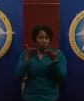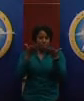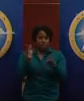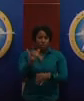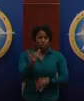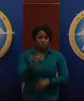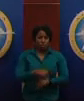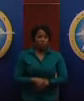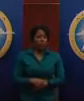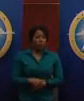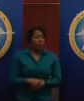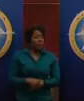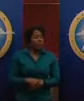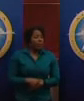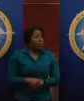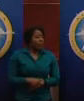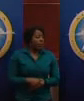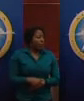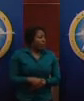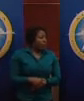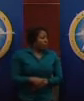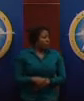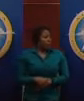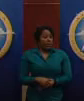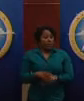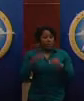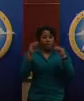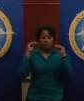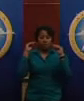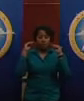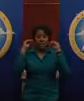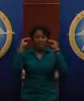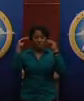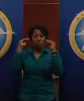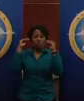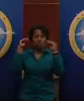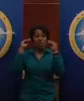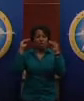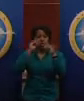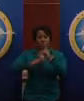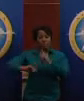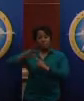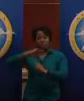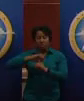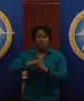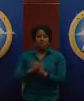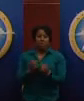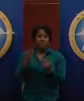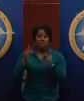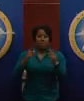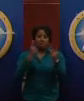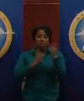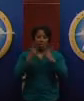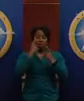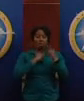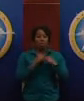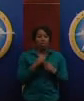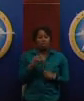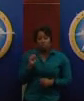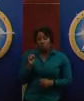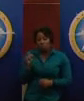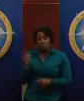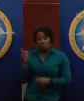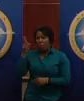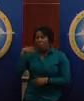recommendations. And then instructional scenarios. This is one we've had a lot of questions about. So what will it look like? Well, there will